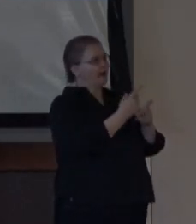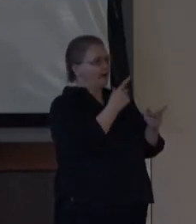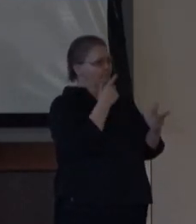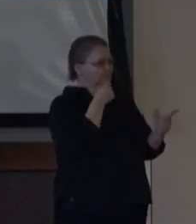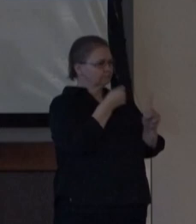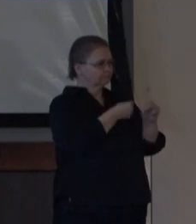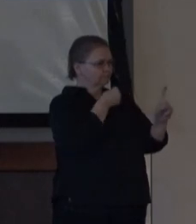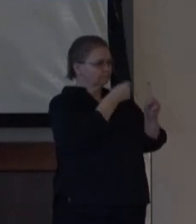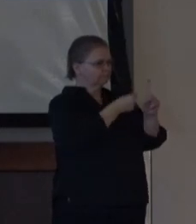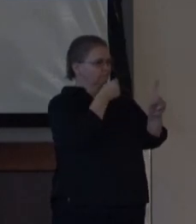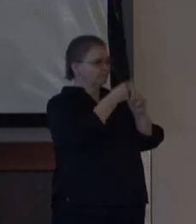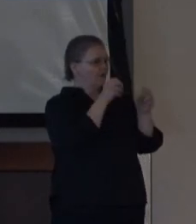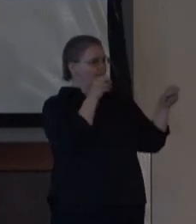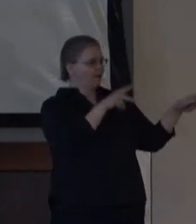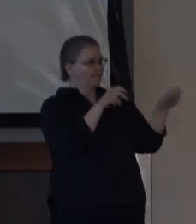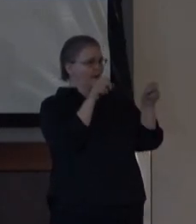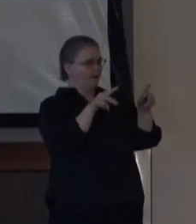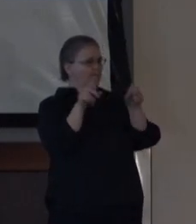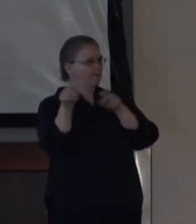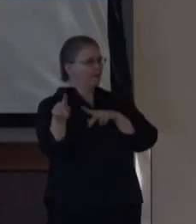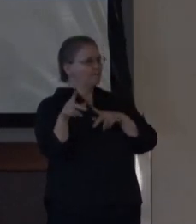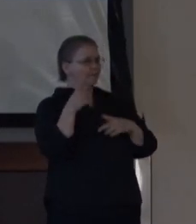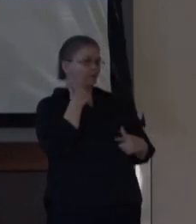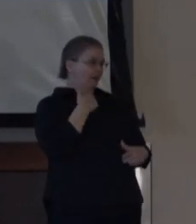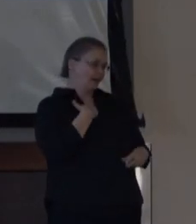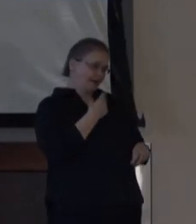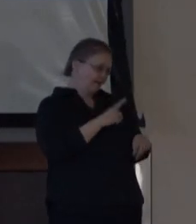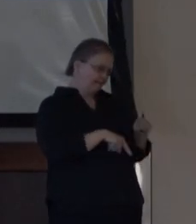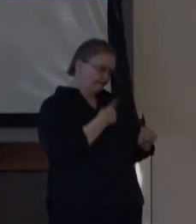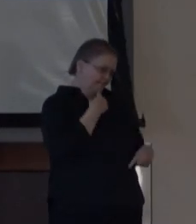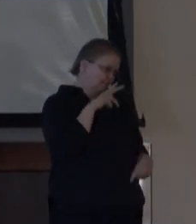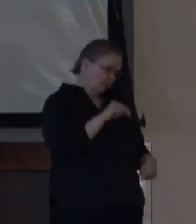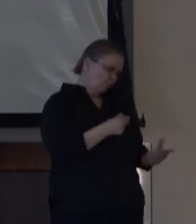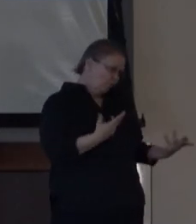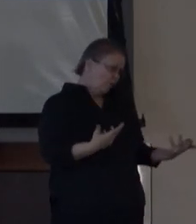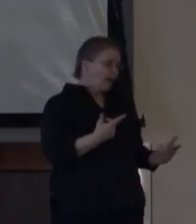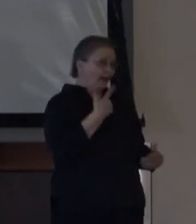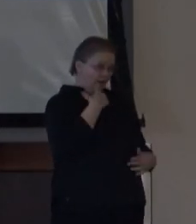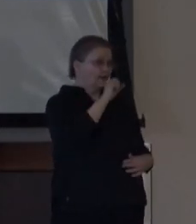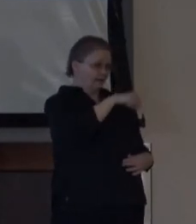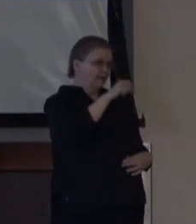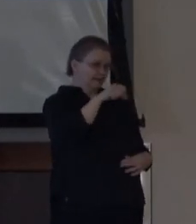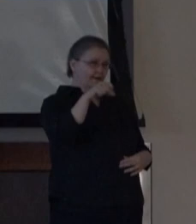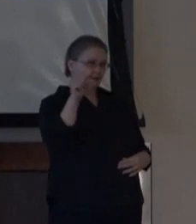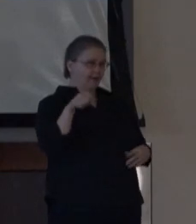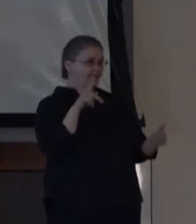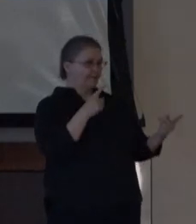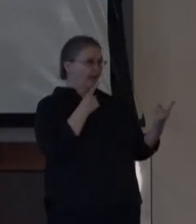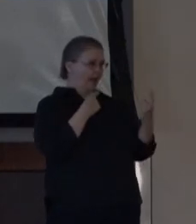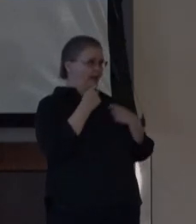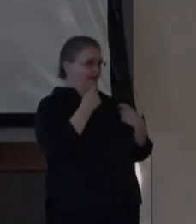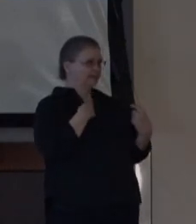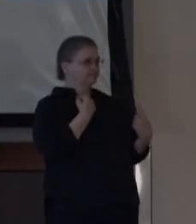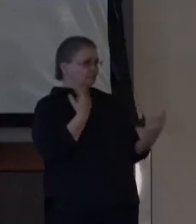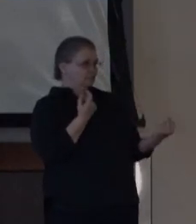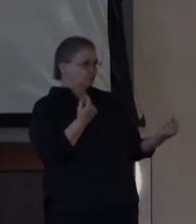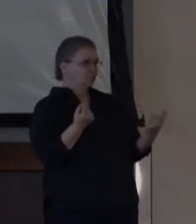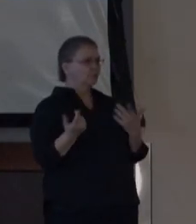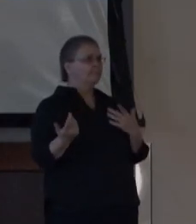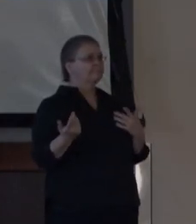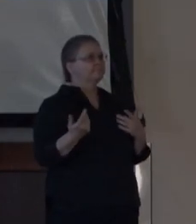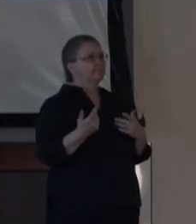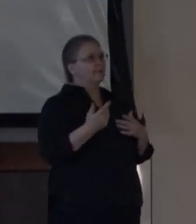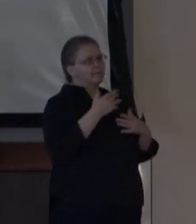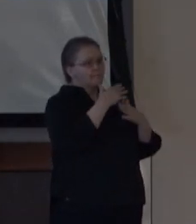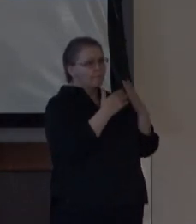opportunities because I have a hard time saying no, and I just kept saying yes, and people just kept asking me to do things,